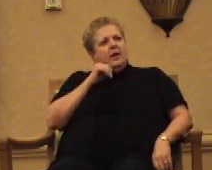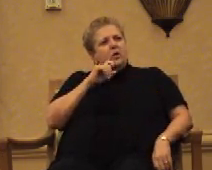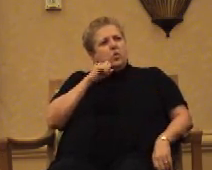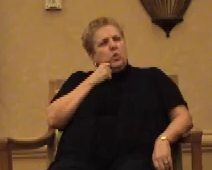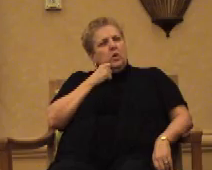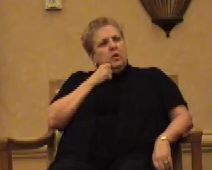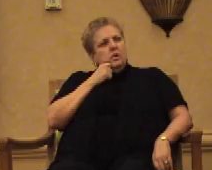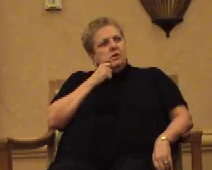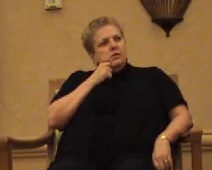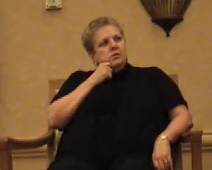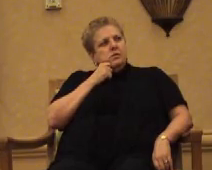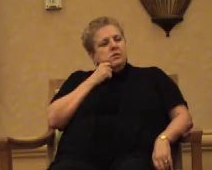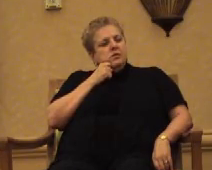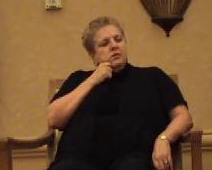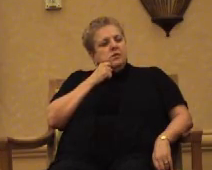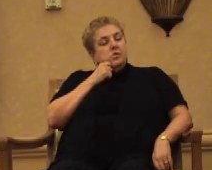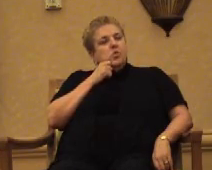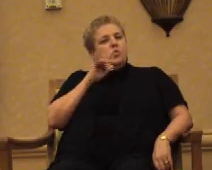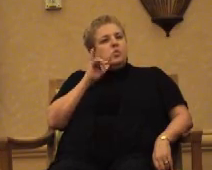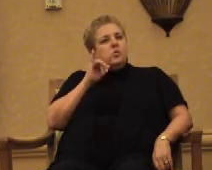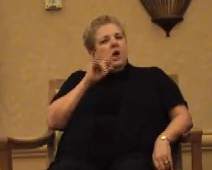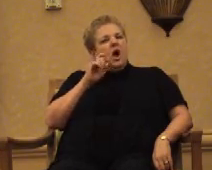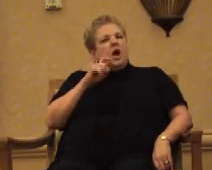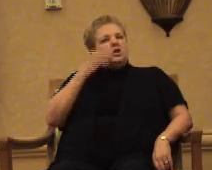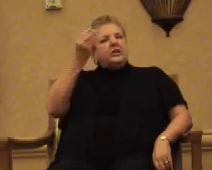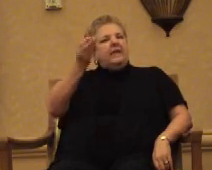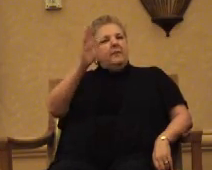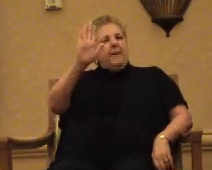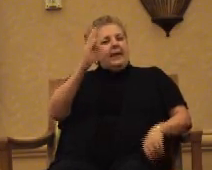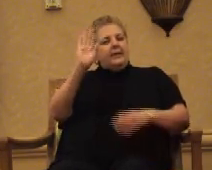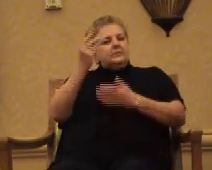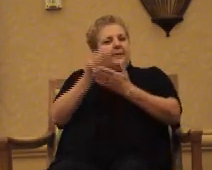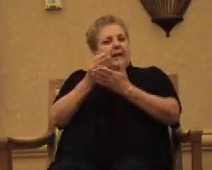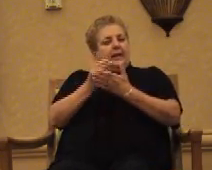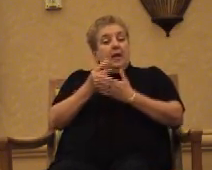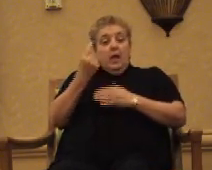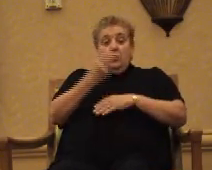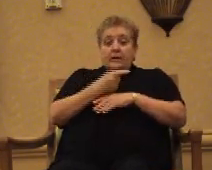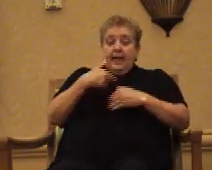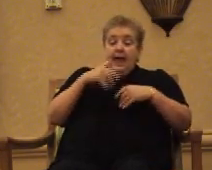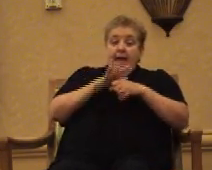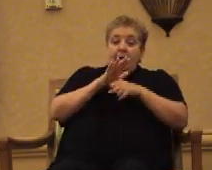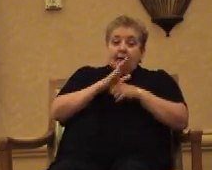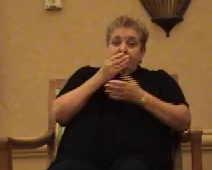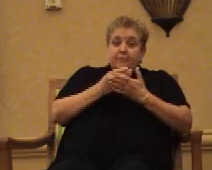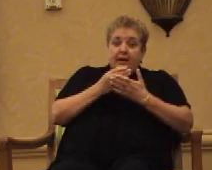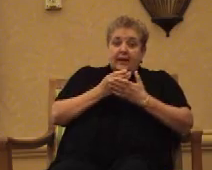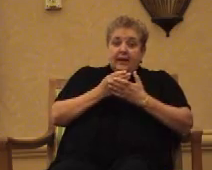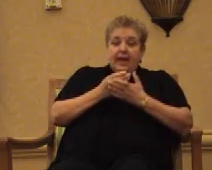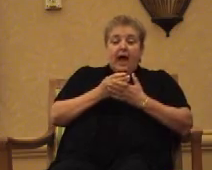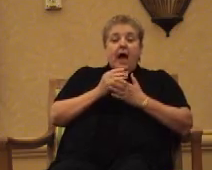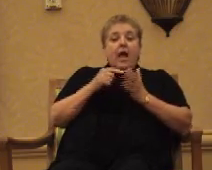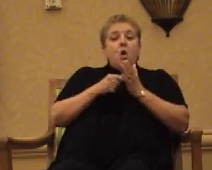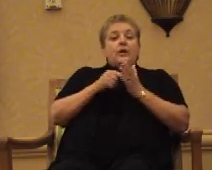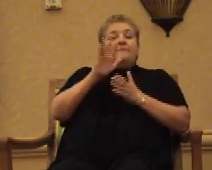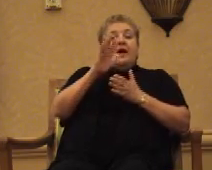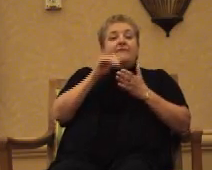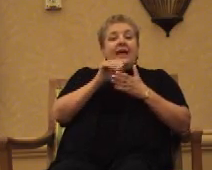should give Shelley back his $5 grand. And then one day I had enough money, and I wrote him a check for the $5 grand. I gave it to him. He called